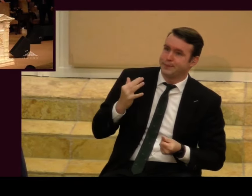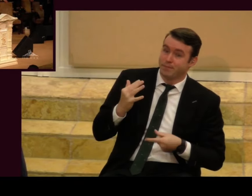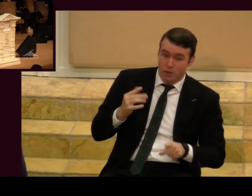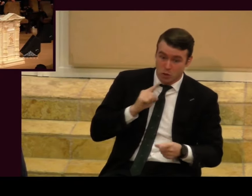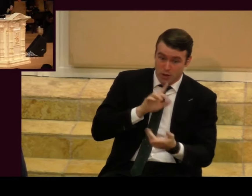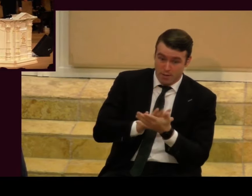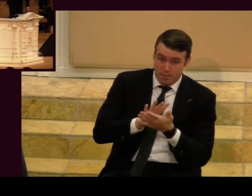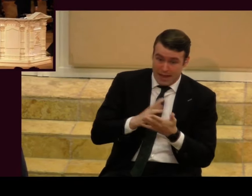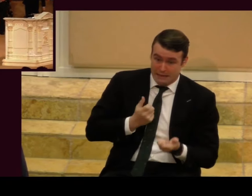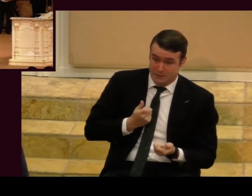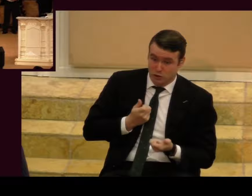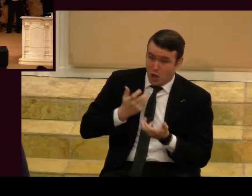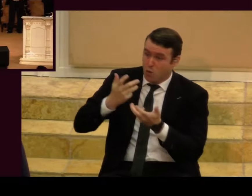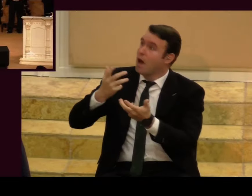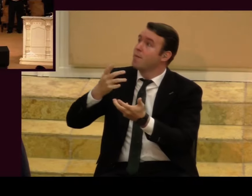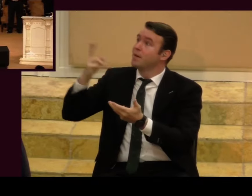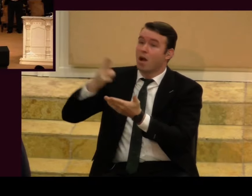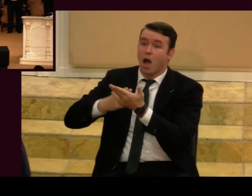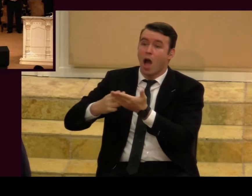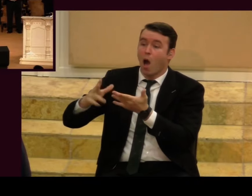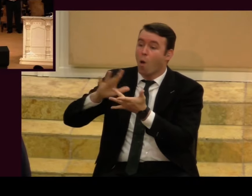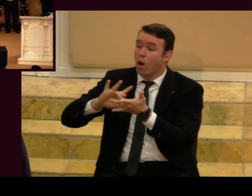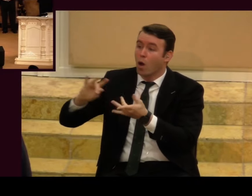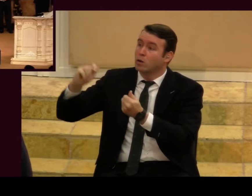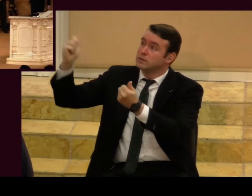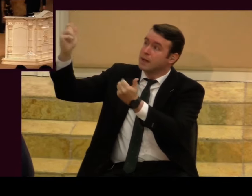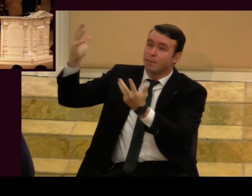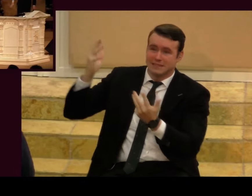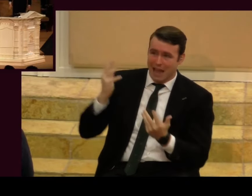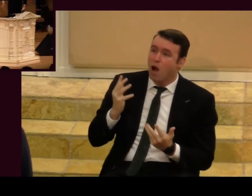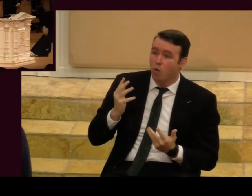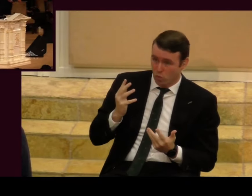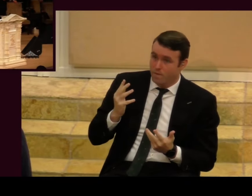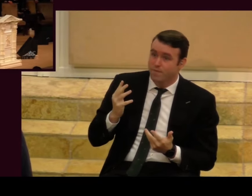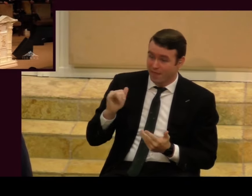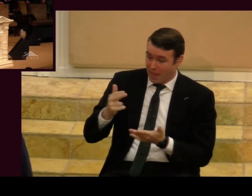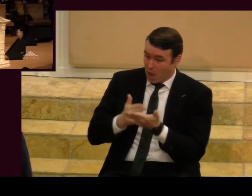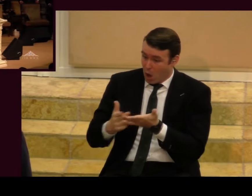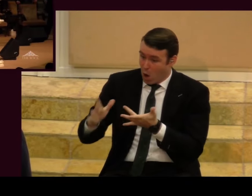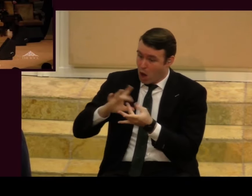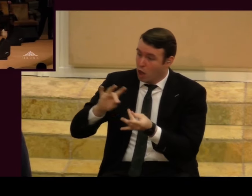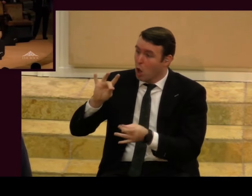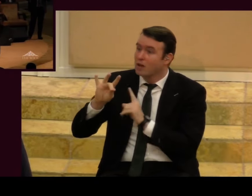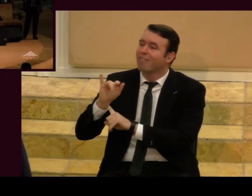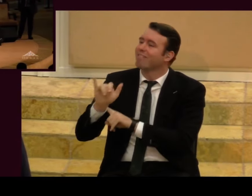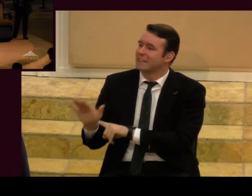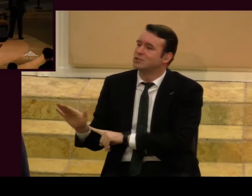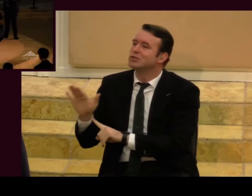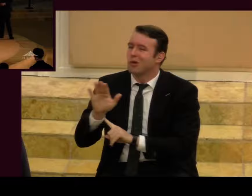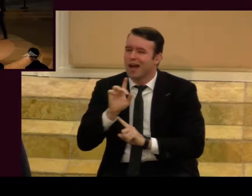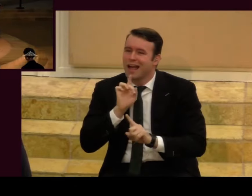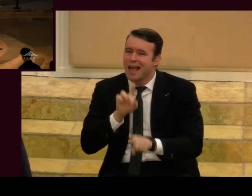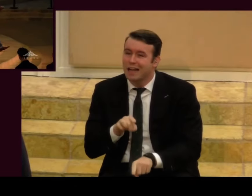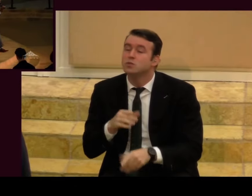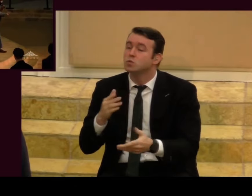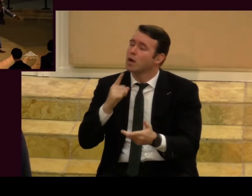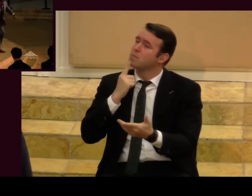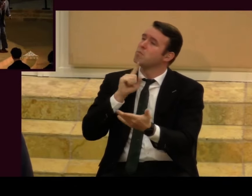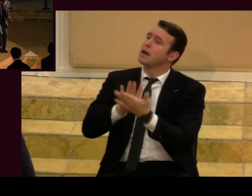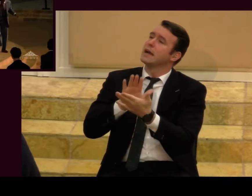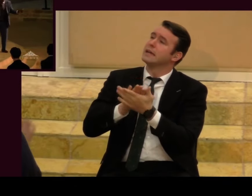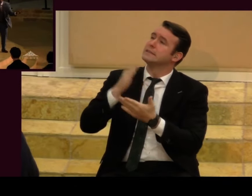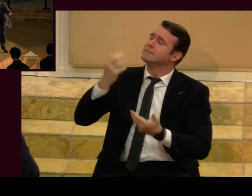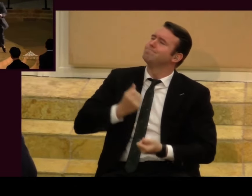when the praises go up, the Holy Ghost comes down, and the Holy Ghost is your answer.